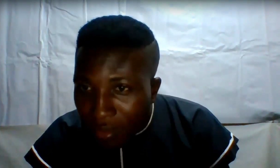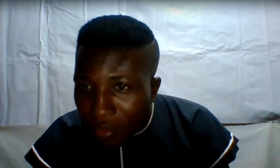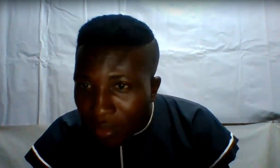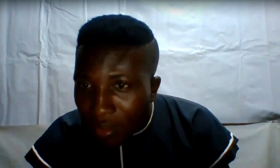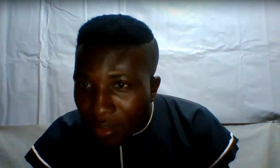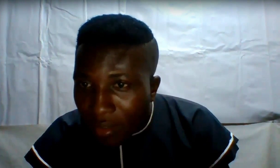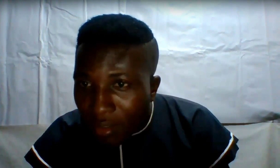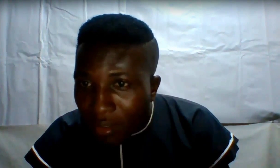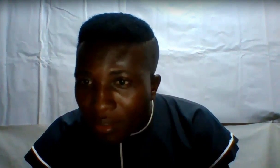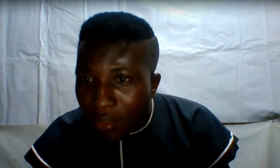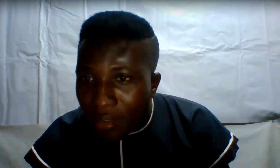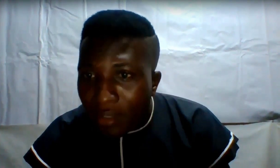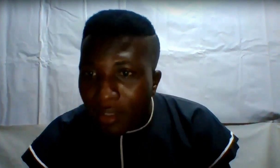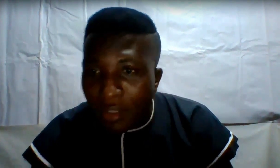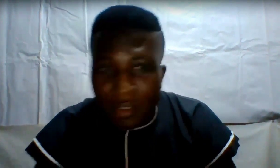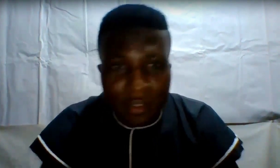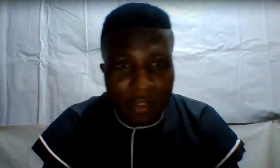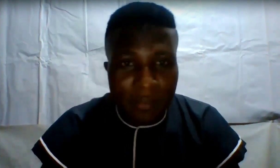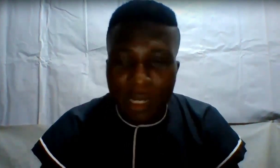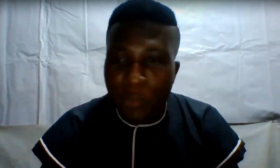Can we have Ave, please? I'm seeing Ave on the screen.